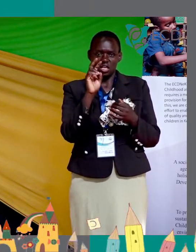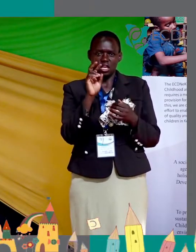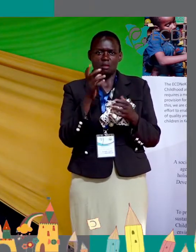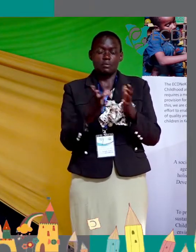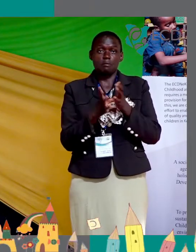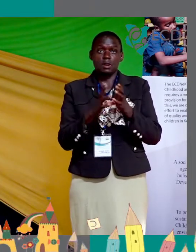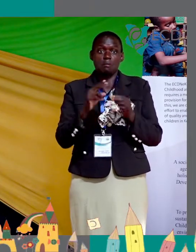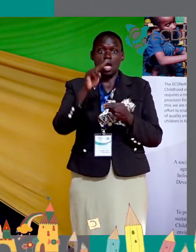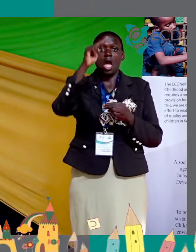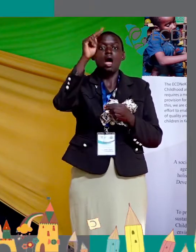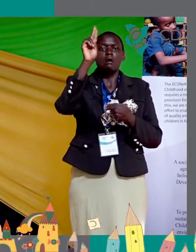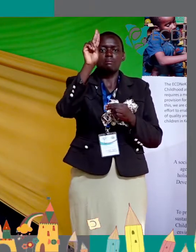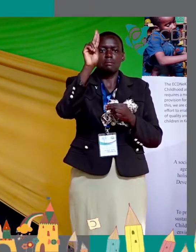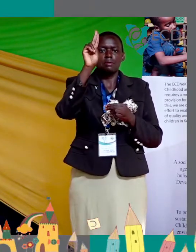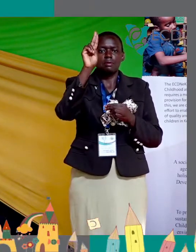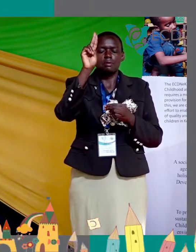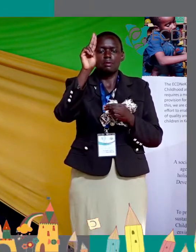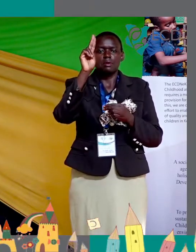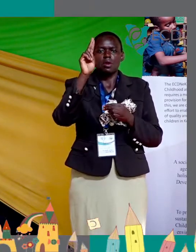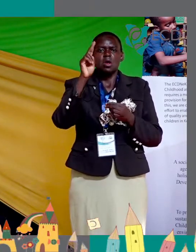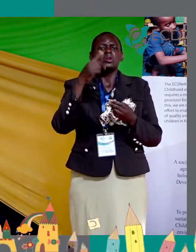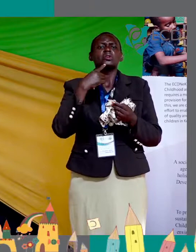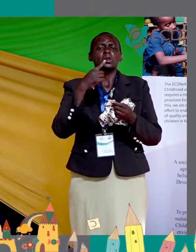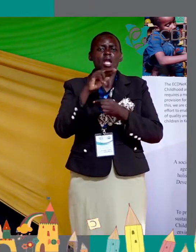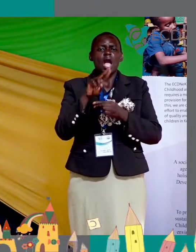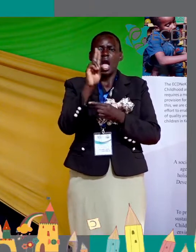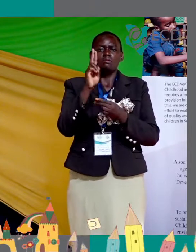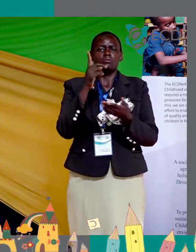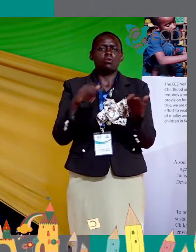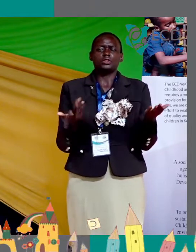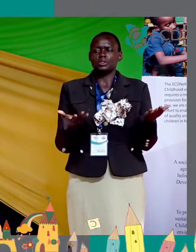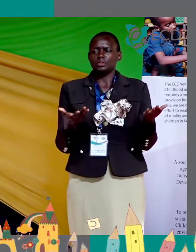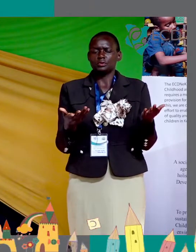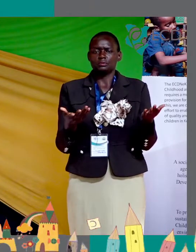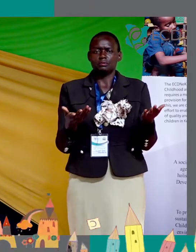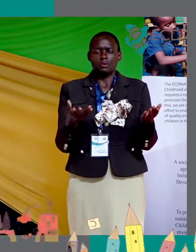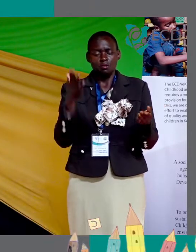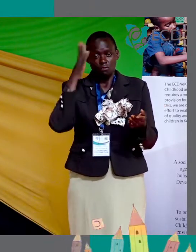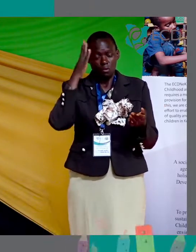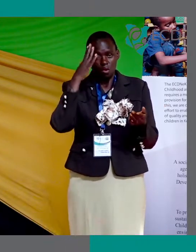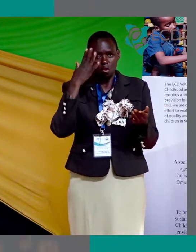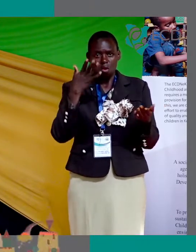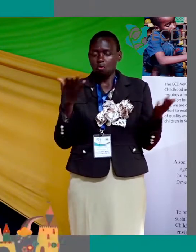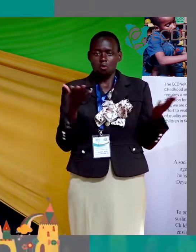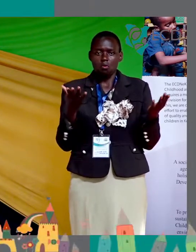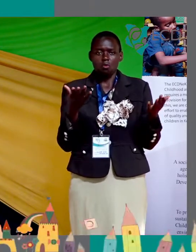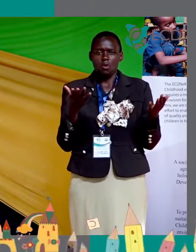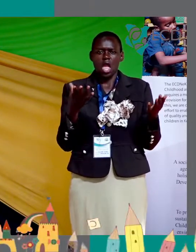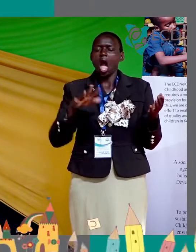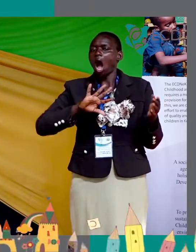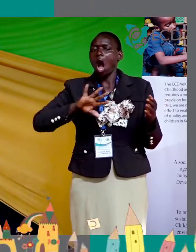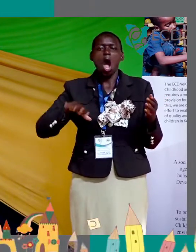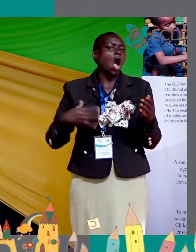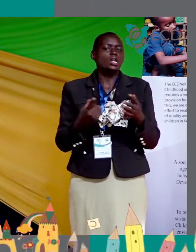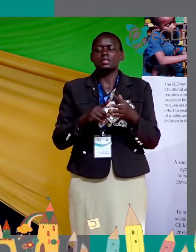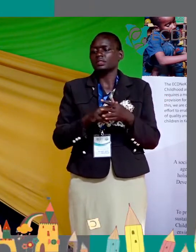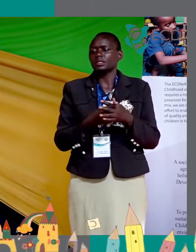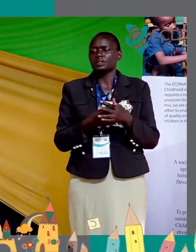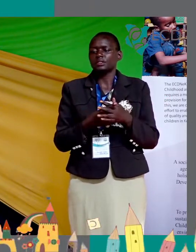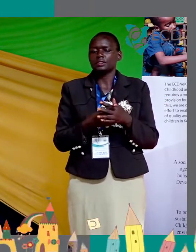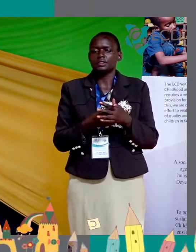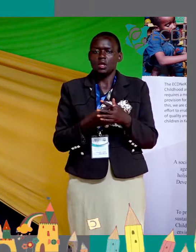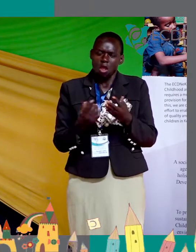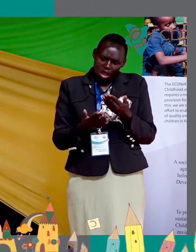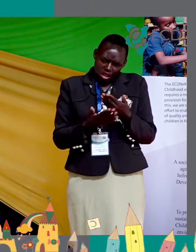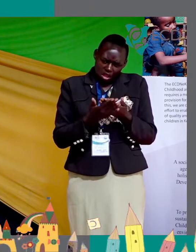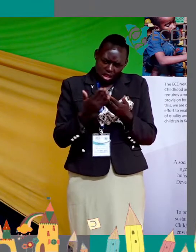stream. And which up the stream am I talking about here? No, where it all begins.